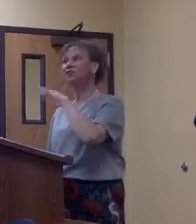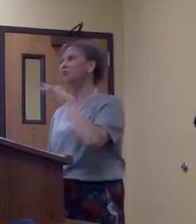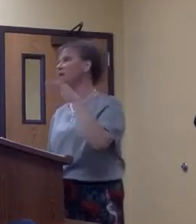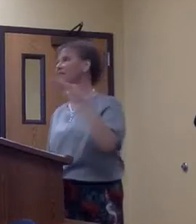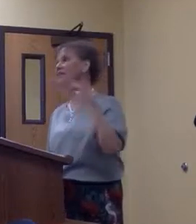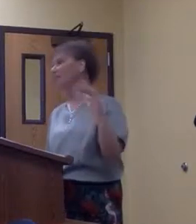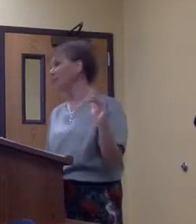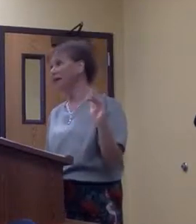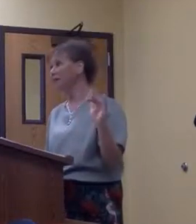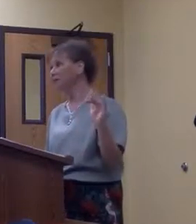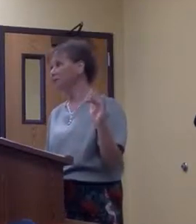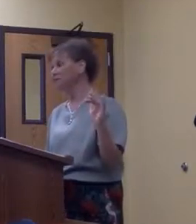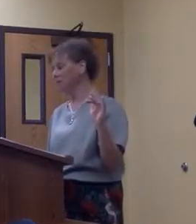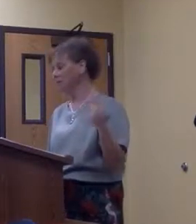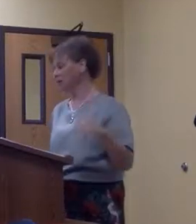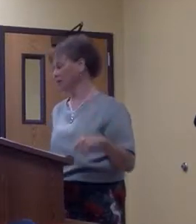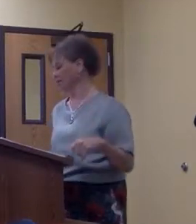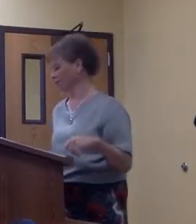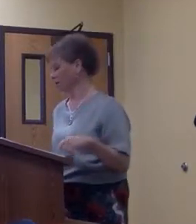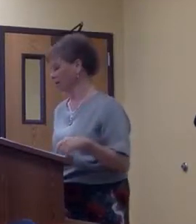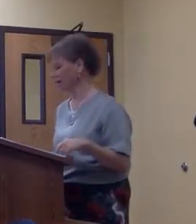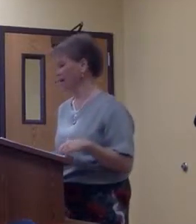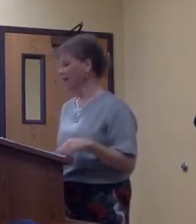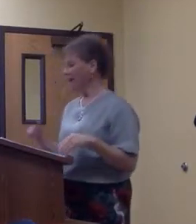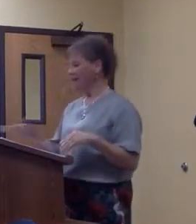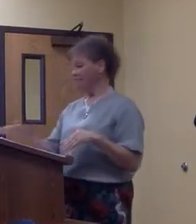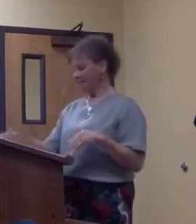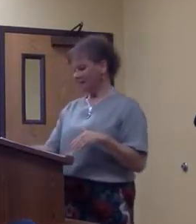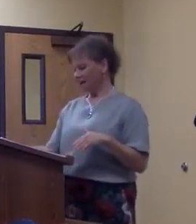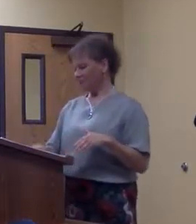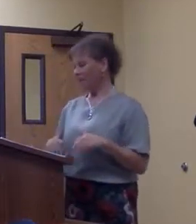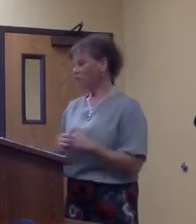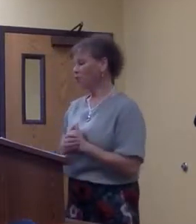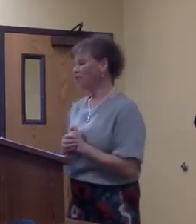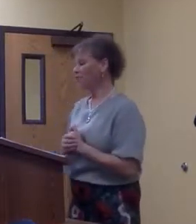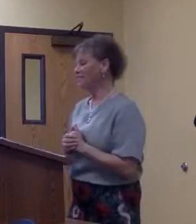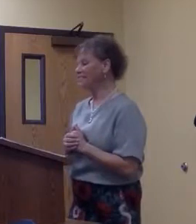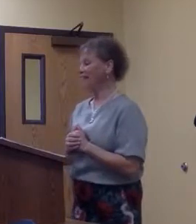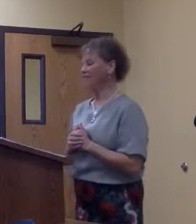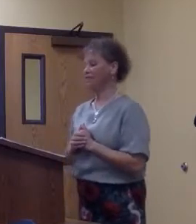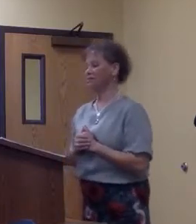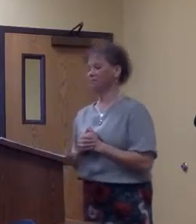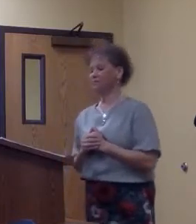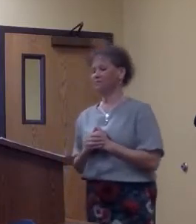fingerspell it anyway, just to double check. All right, page 157.